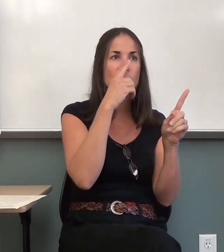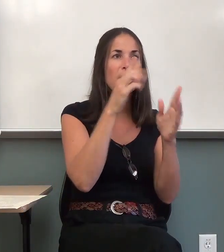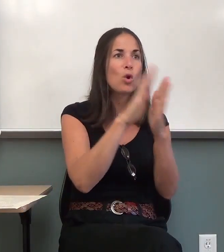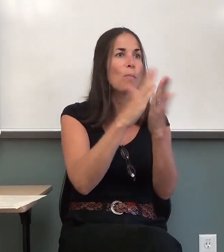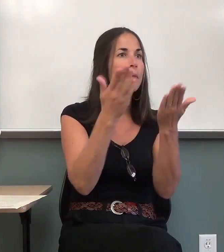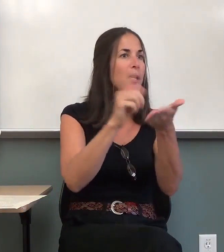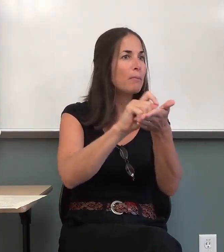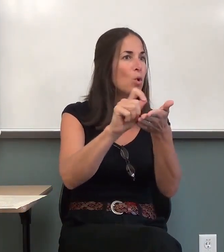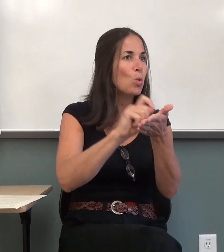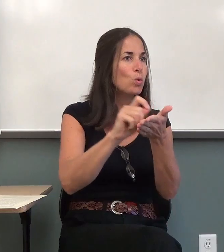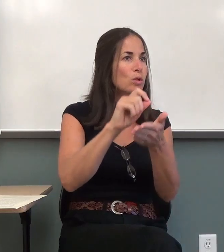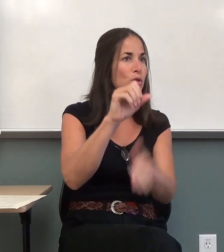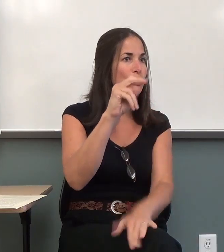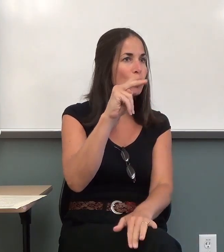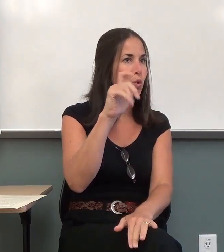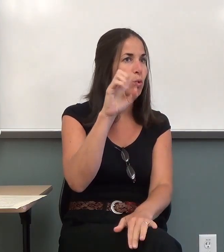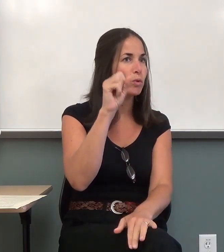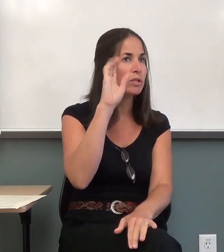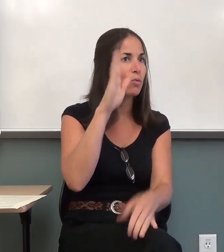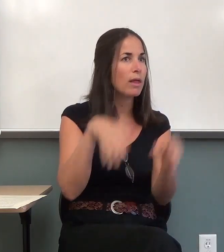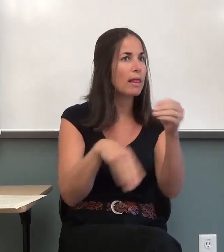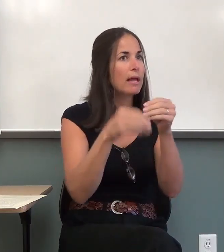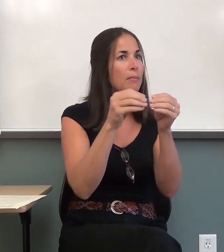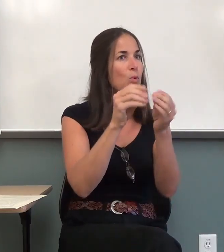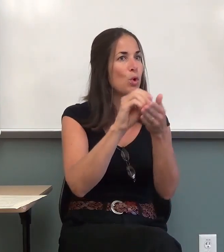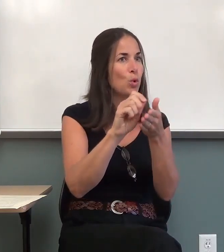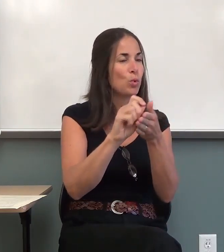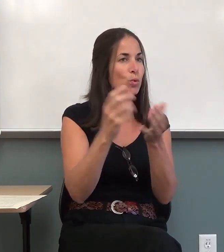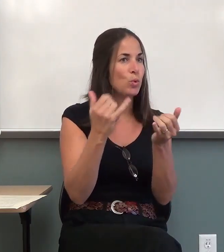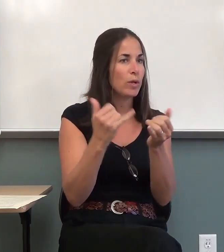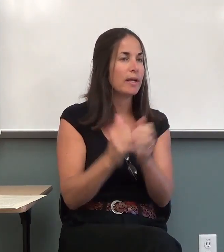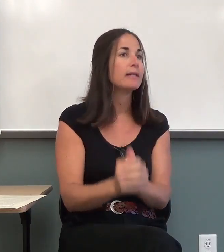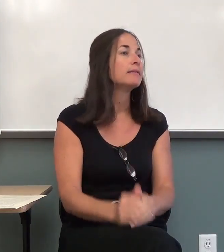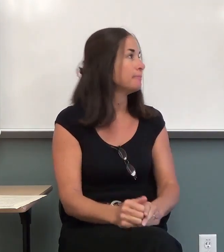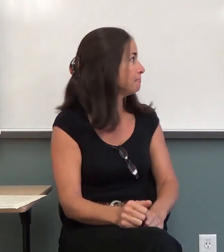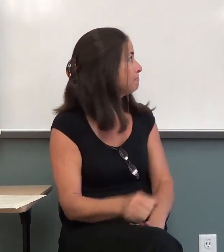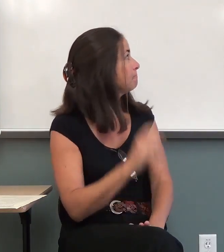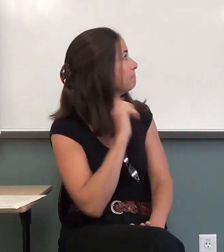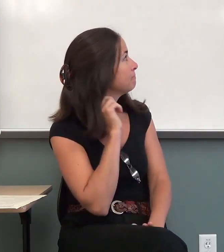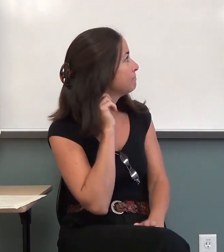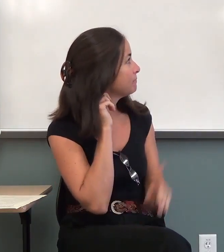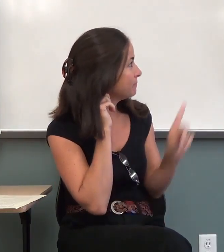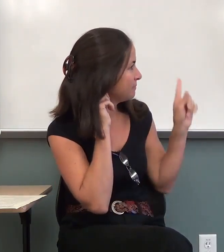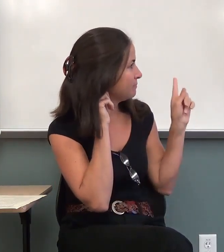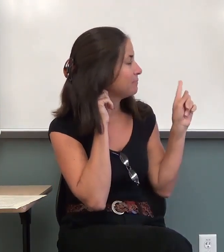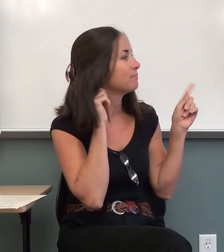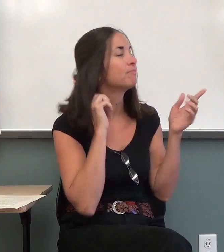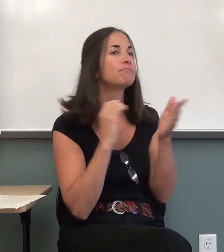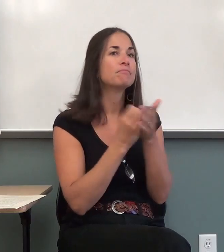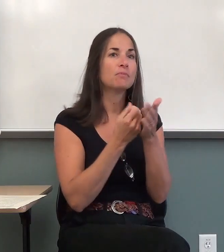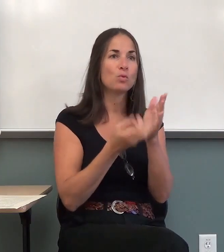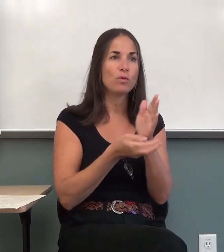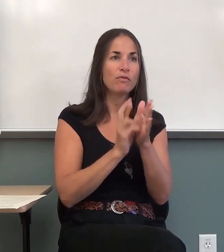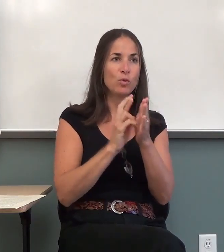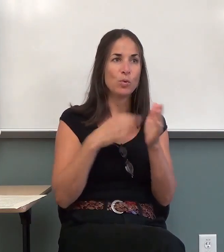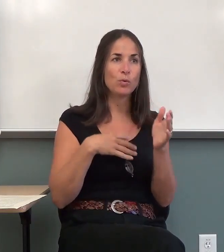information, okay? The first information that we studied had to do with subject,